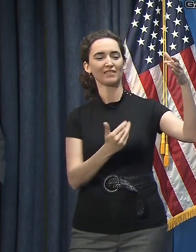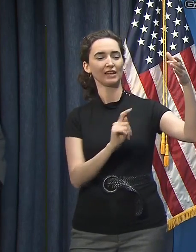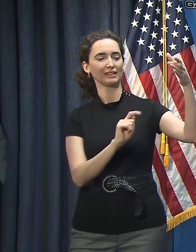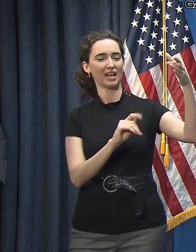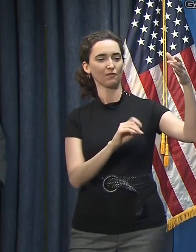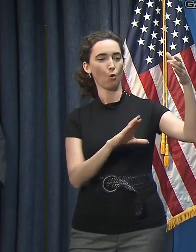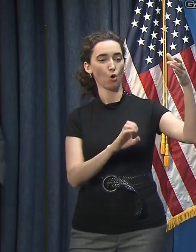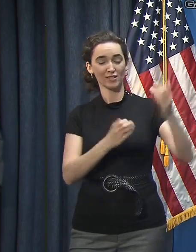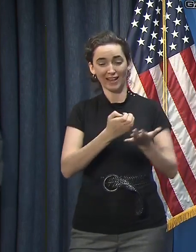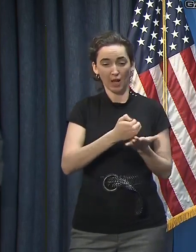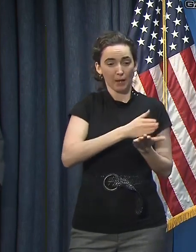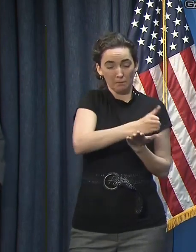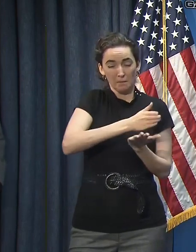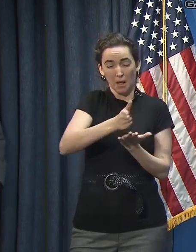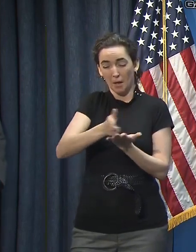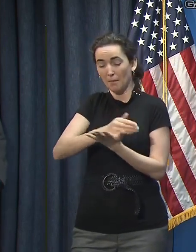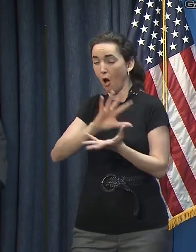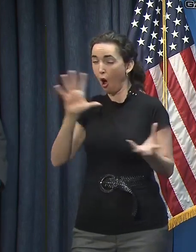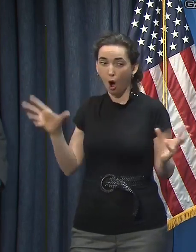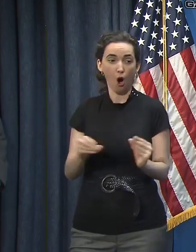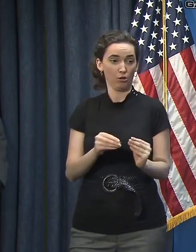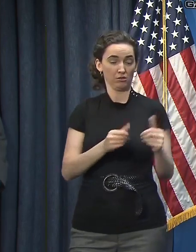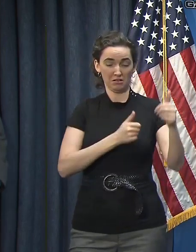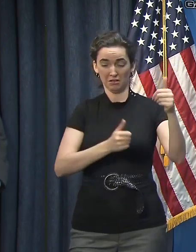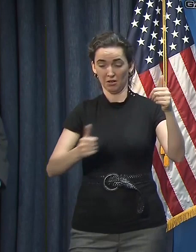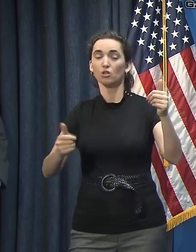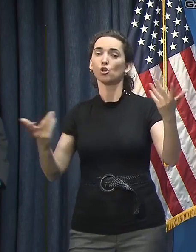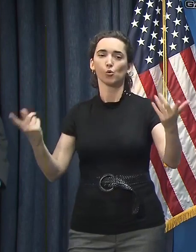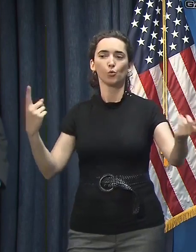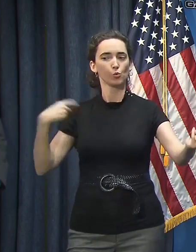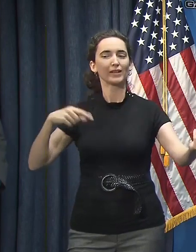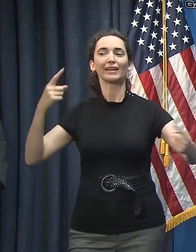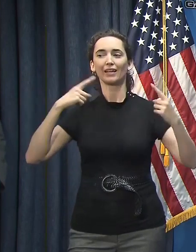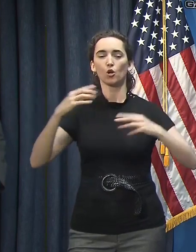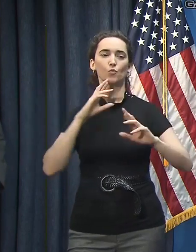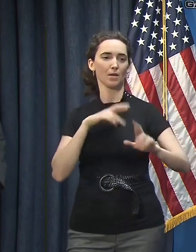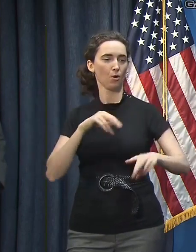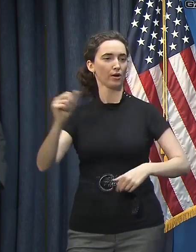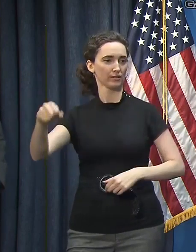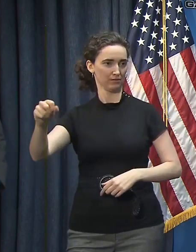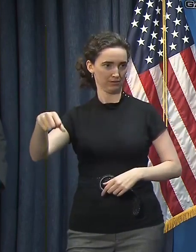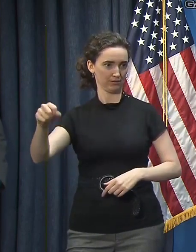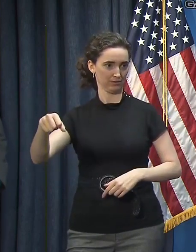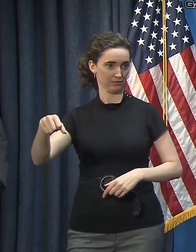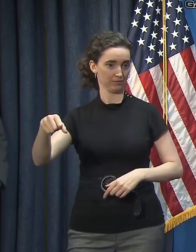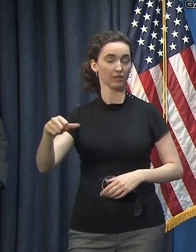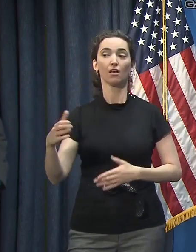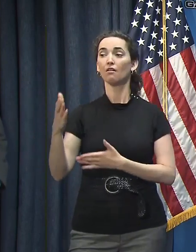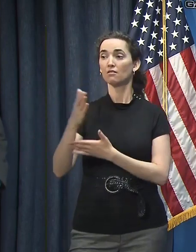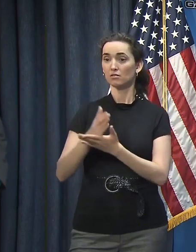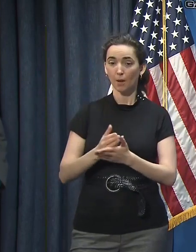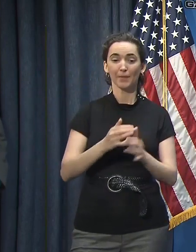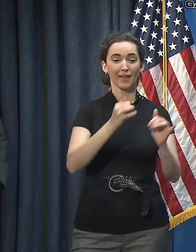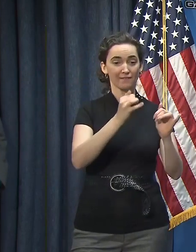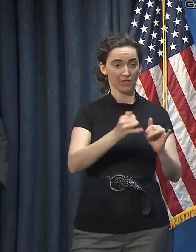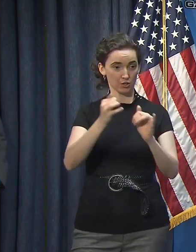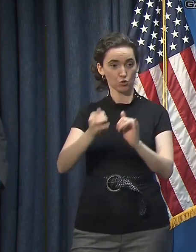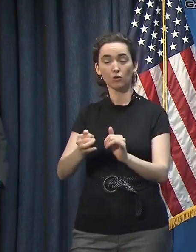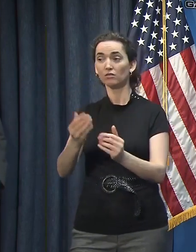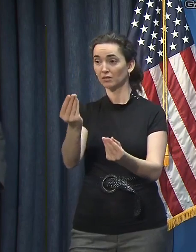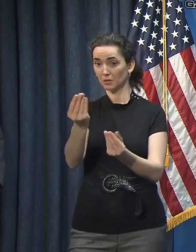economic sector in the state, obviously we're getting reports from them, and some individuals have expressed